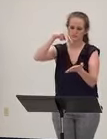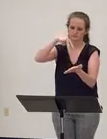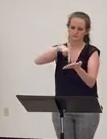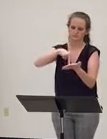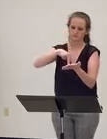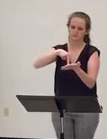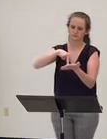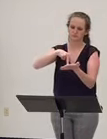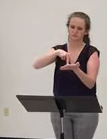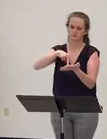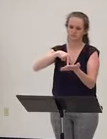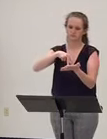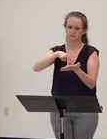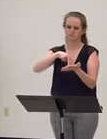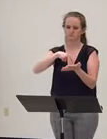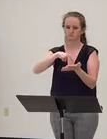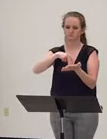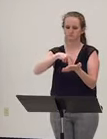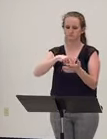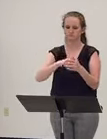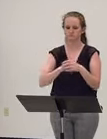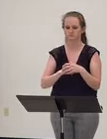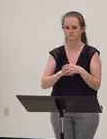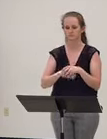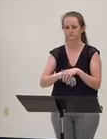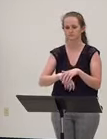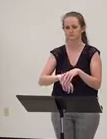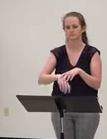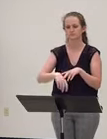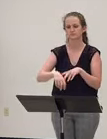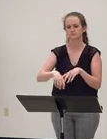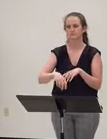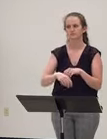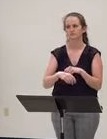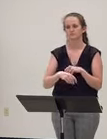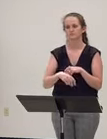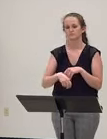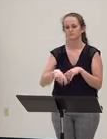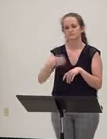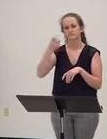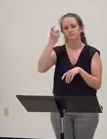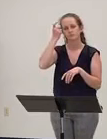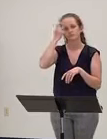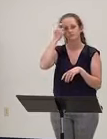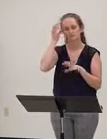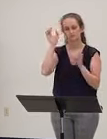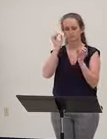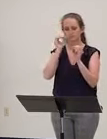Thank you.